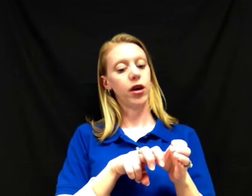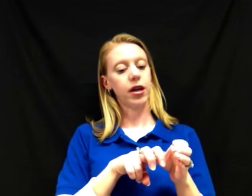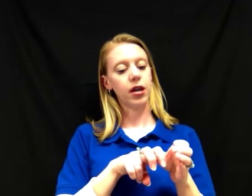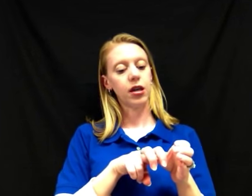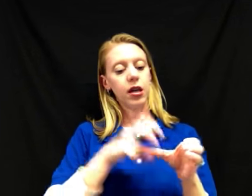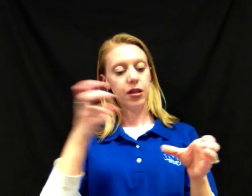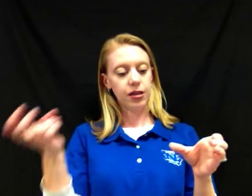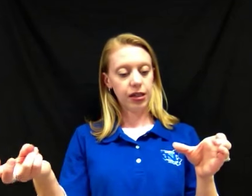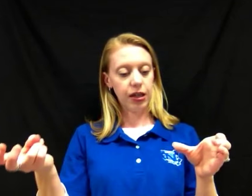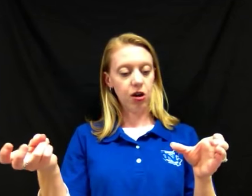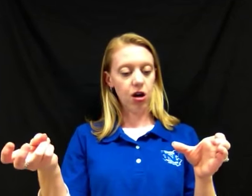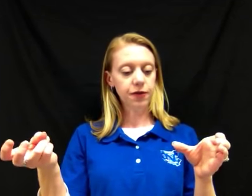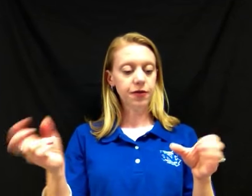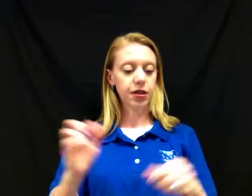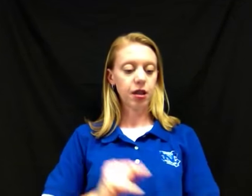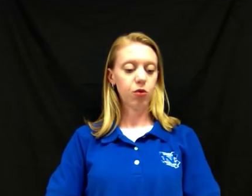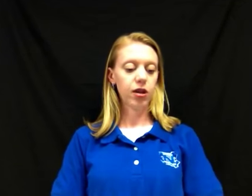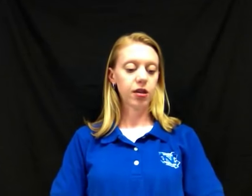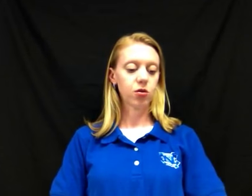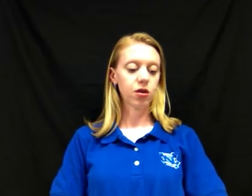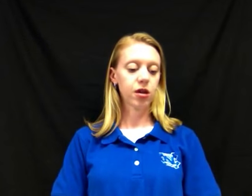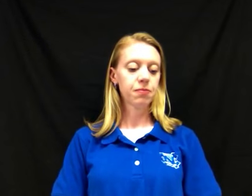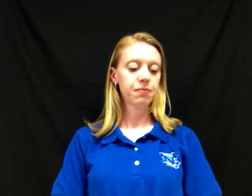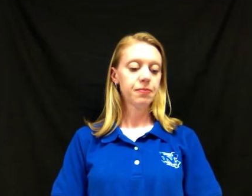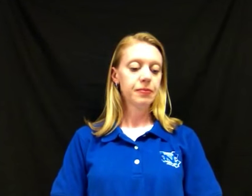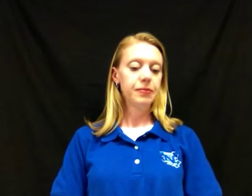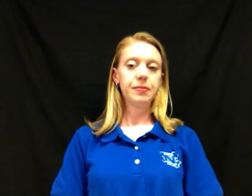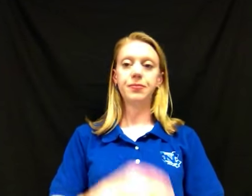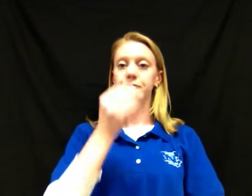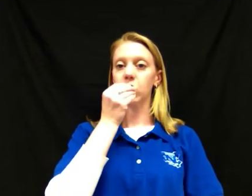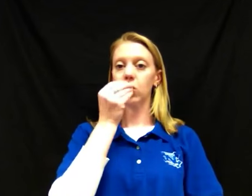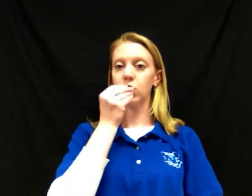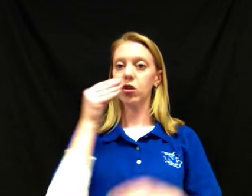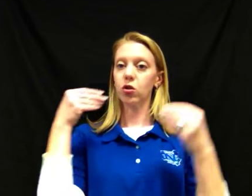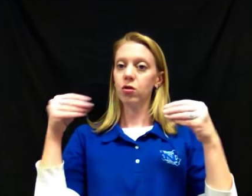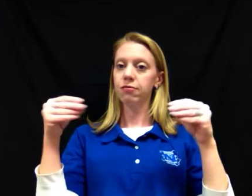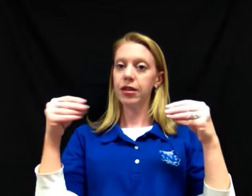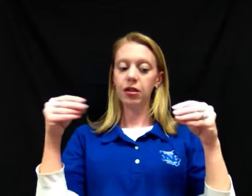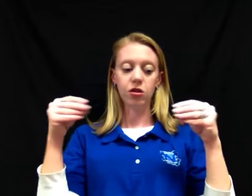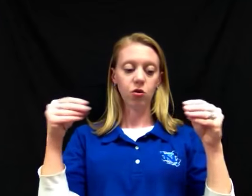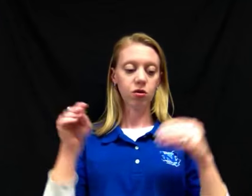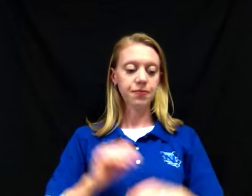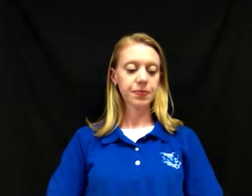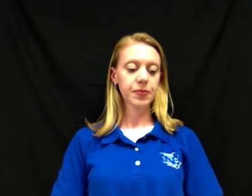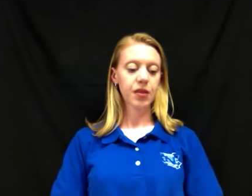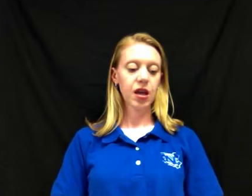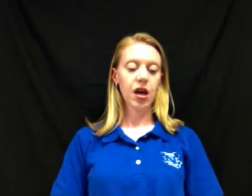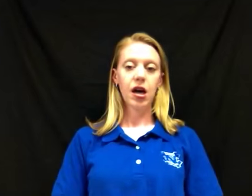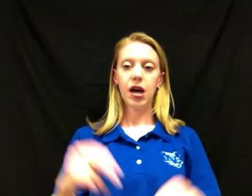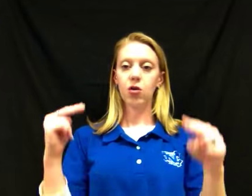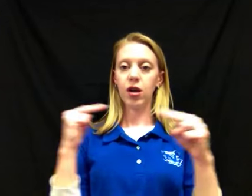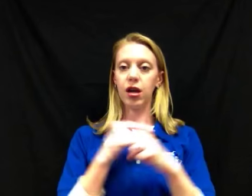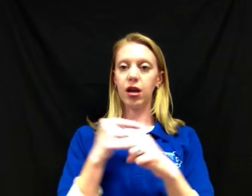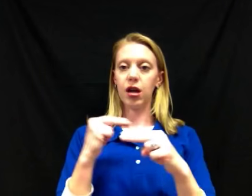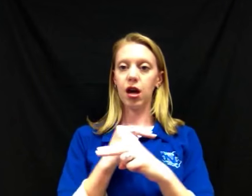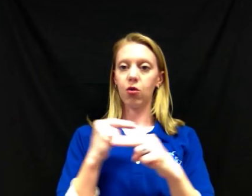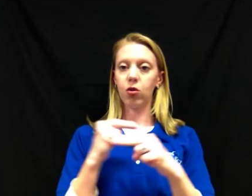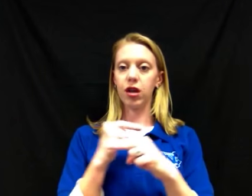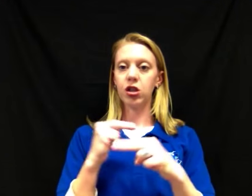subway, and to get off the subway, that sort of thing. Grocery store, eat store. Highway, highway with